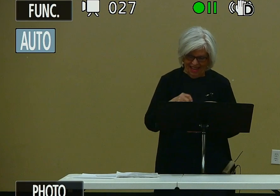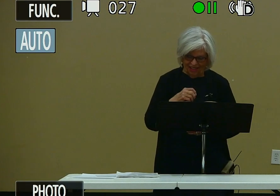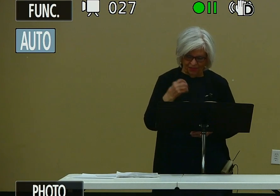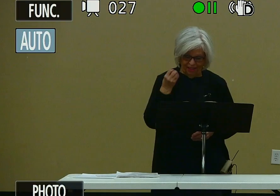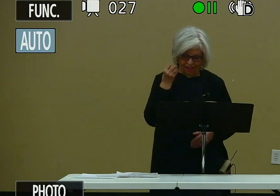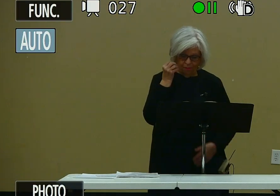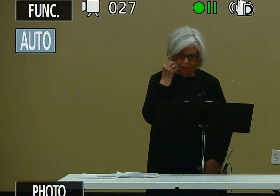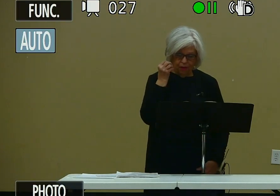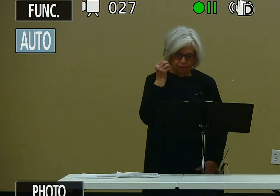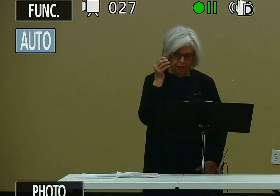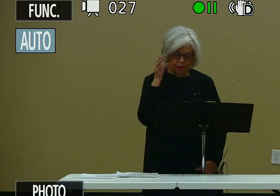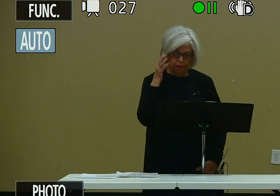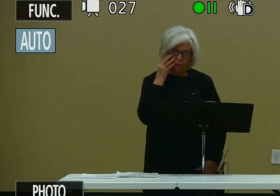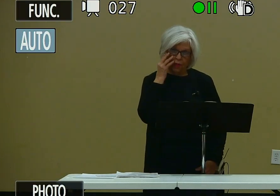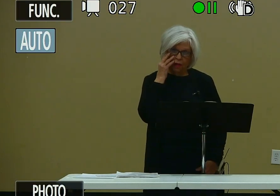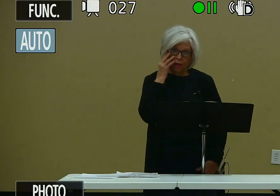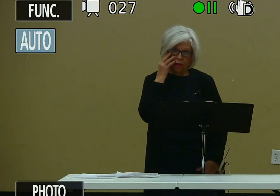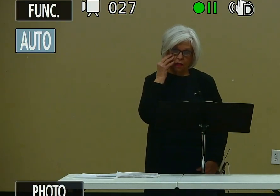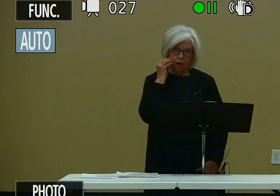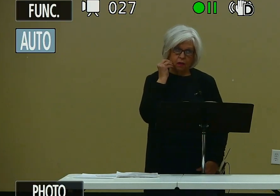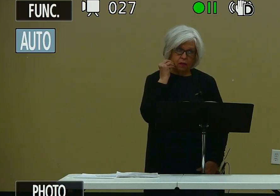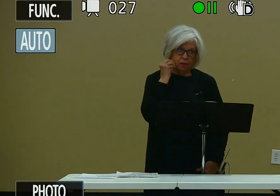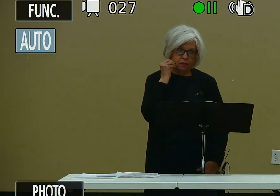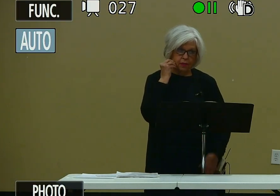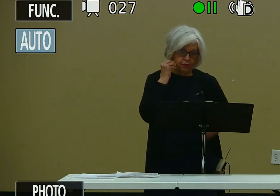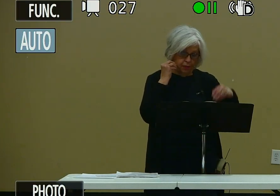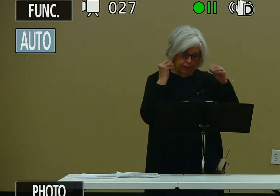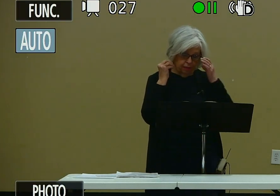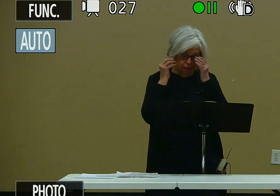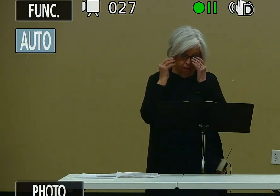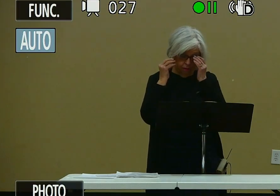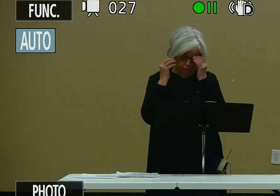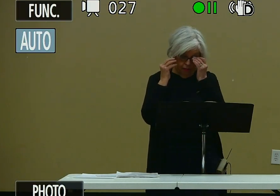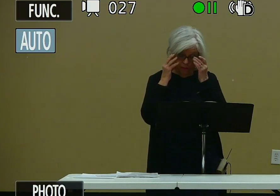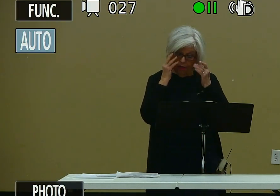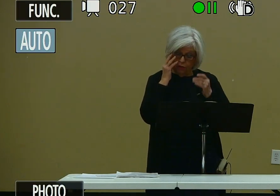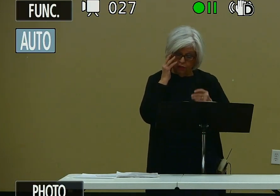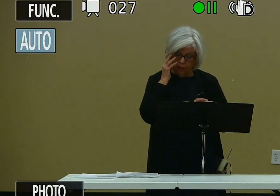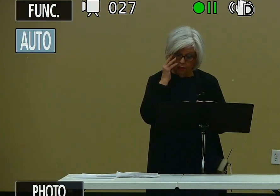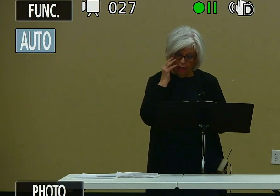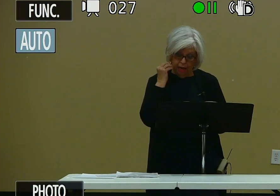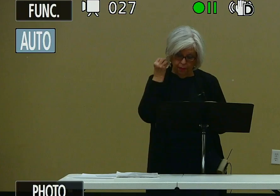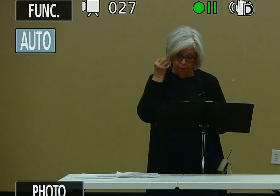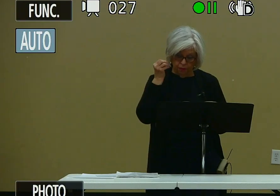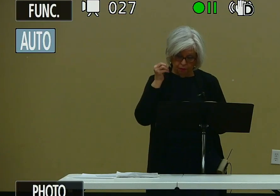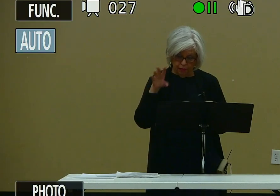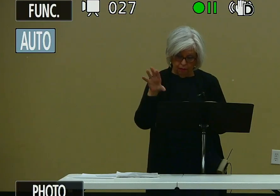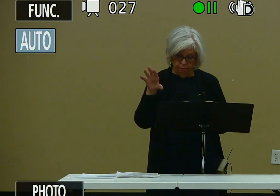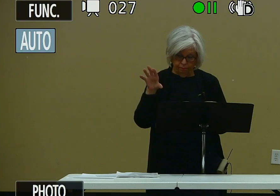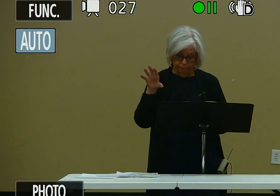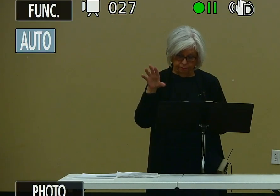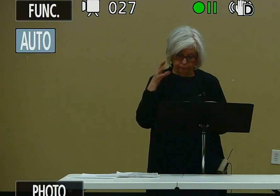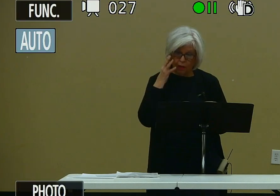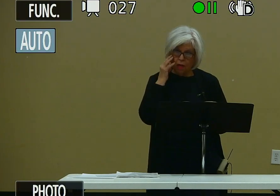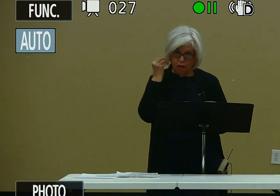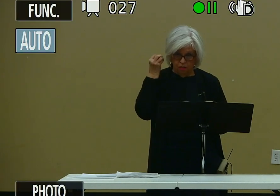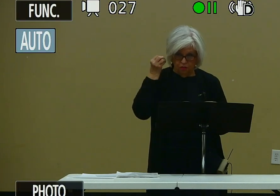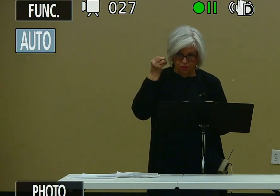Don't care, right here. Take your hand down your cheek and then throw it out. Don't